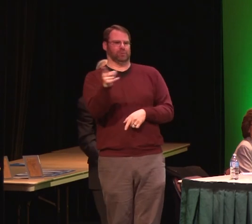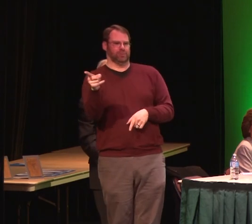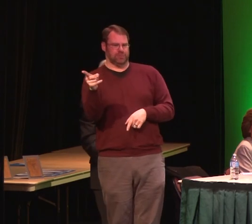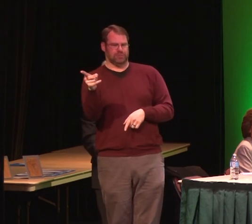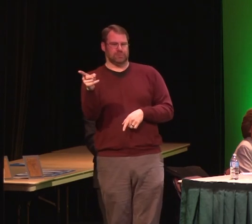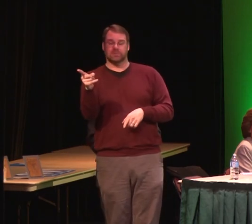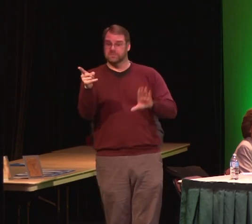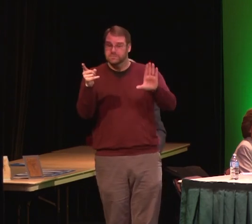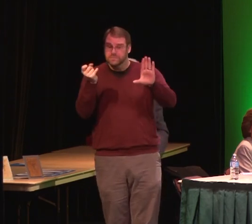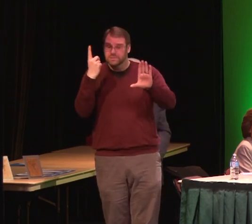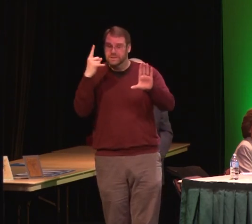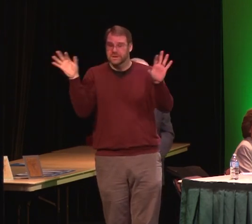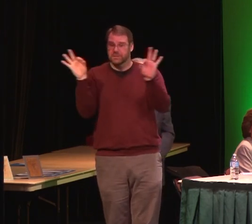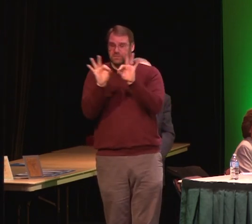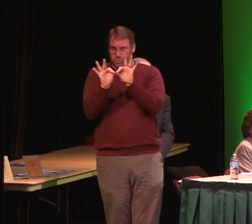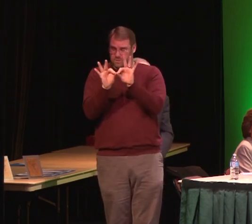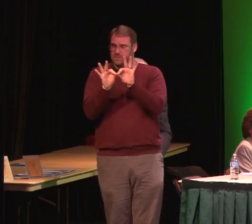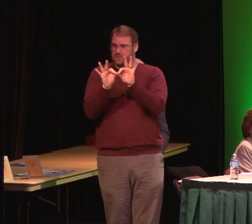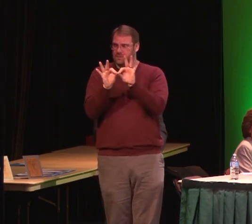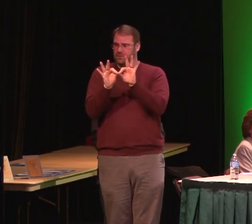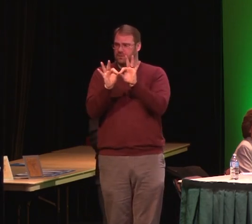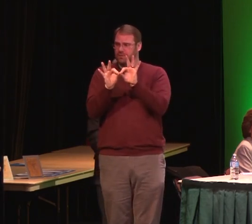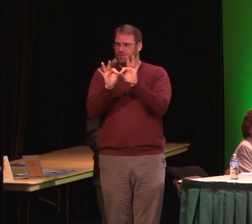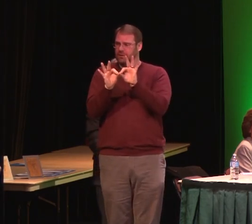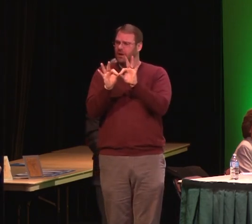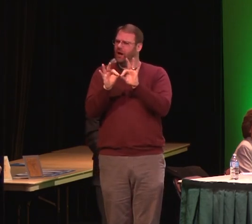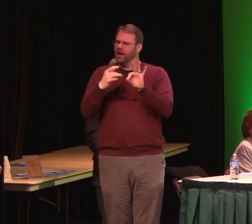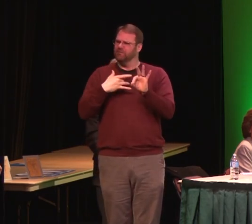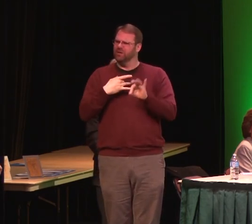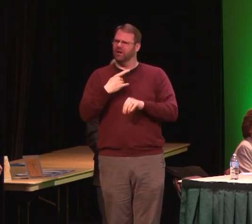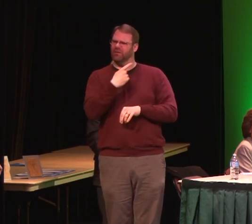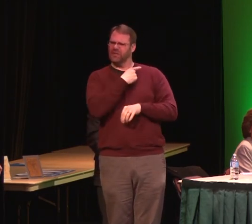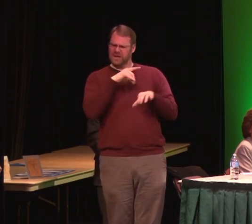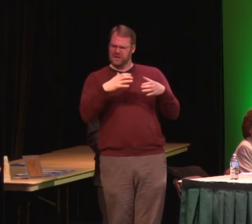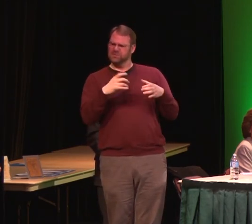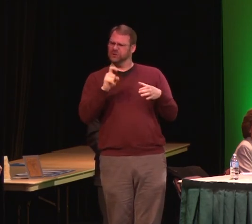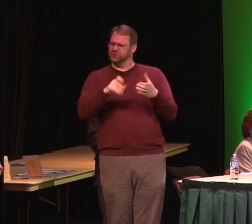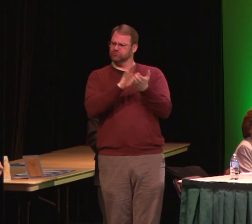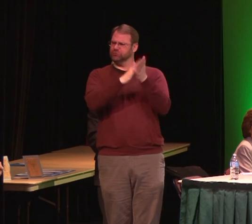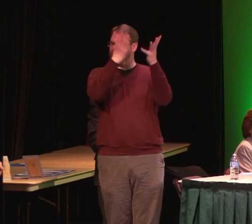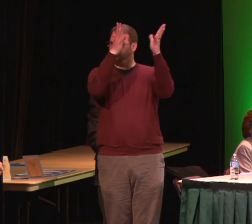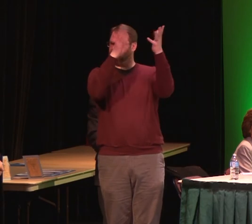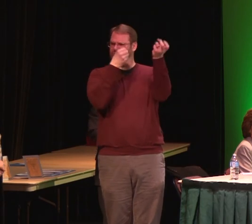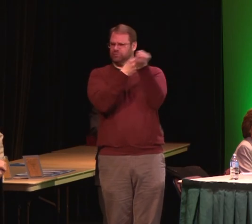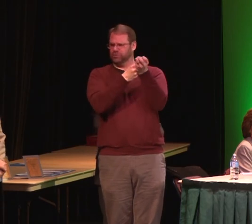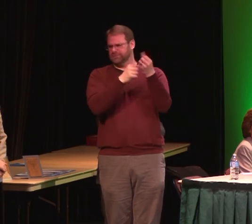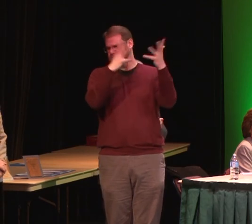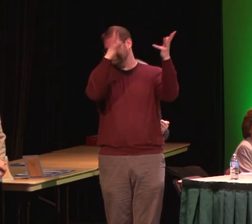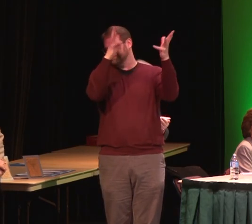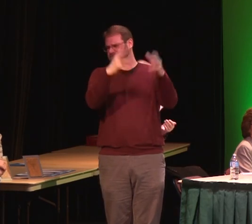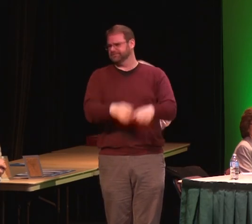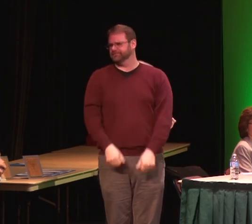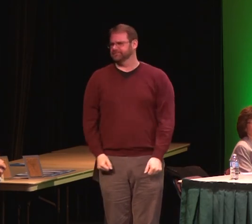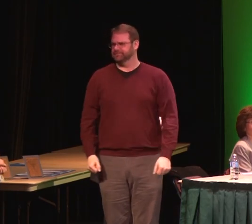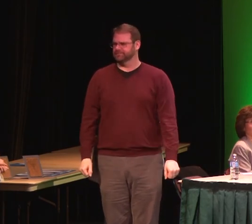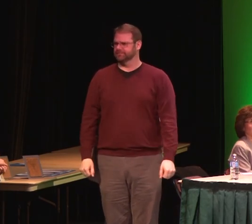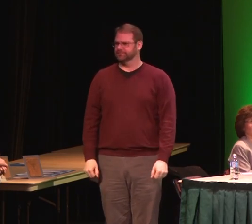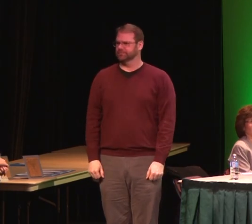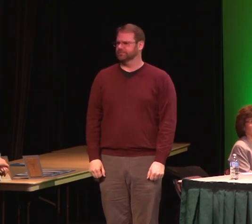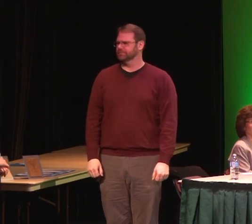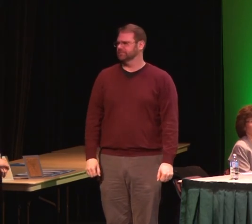I want you to know that, and it seems to me that they deserve a rousing round of applause from you.